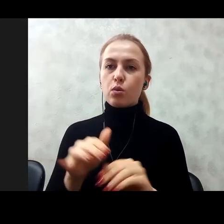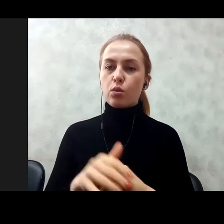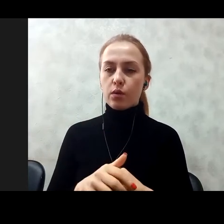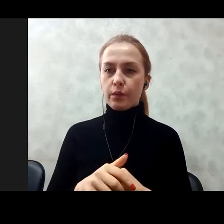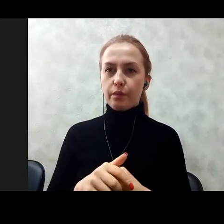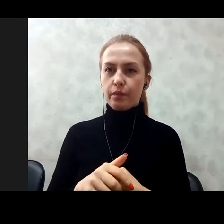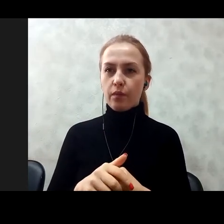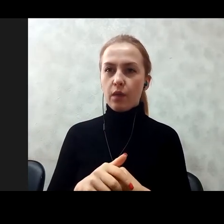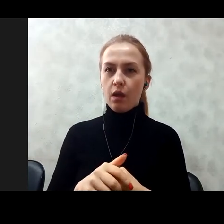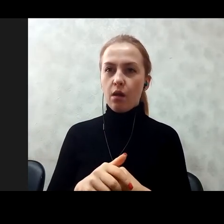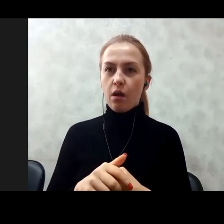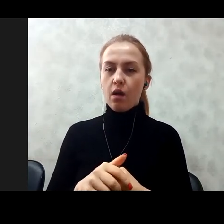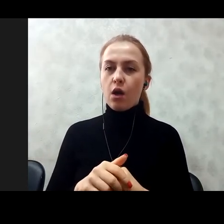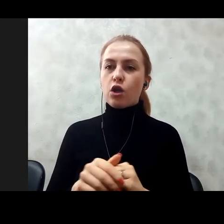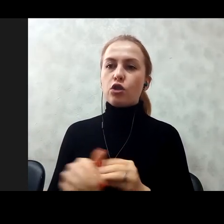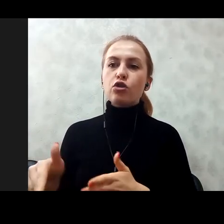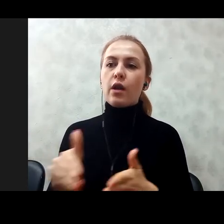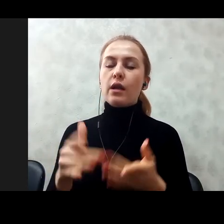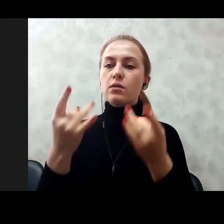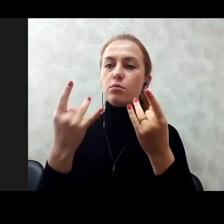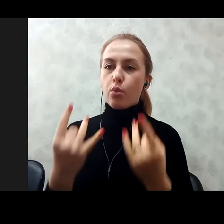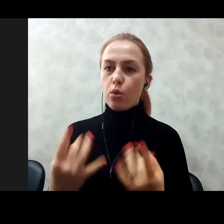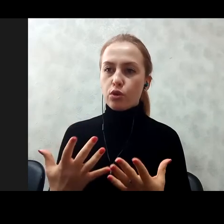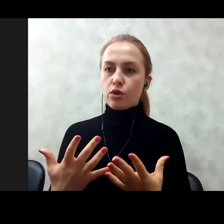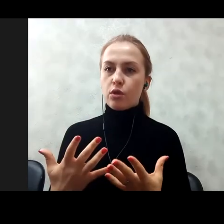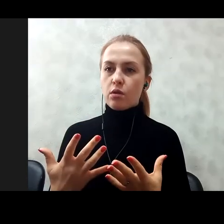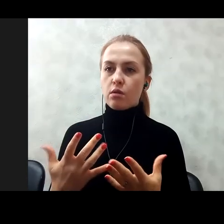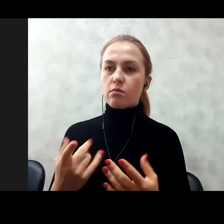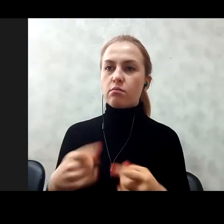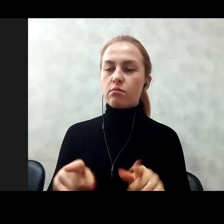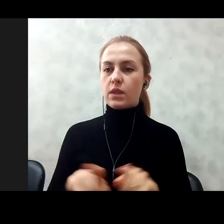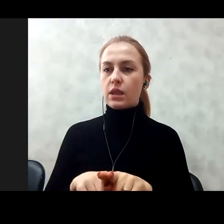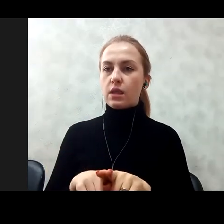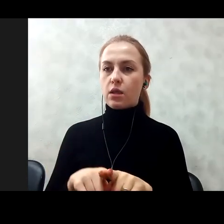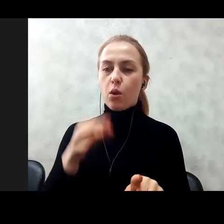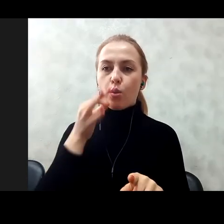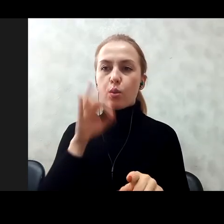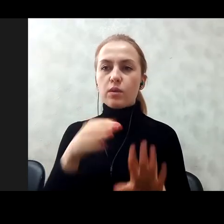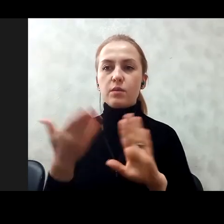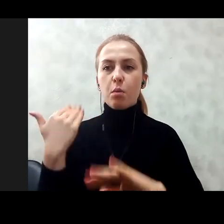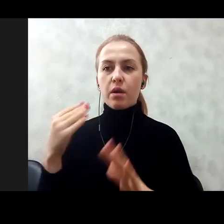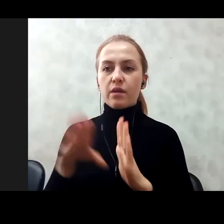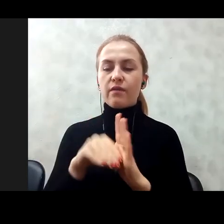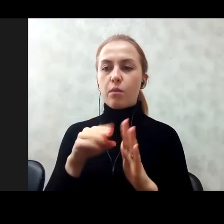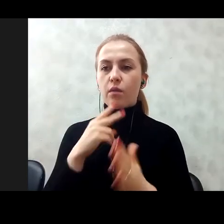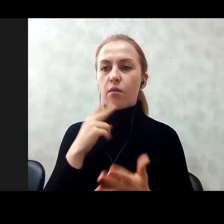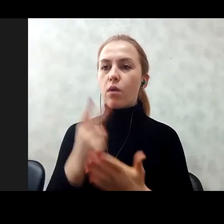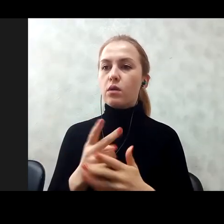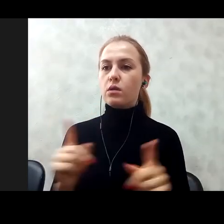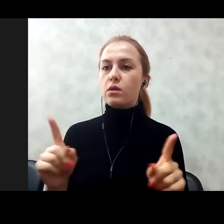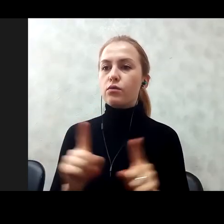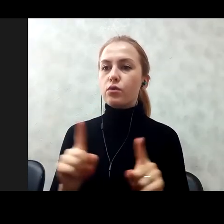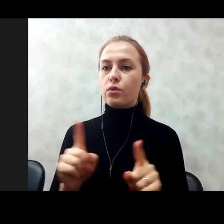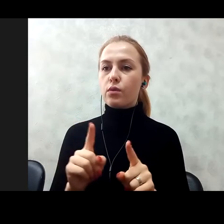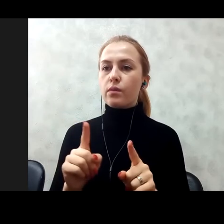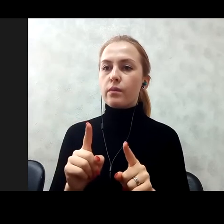electoral procedures, simplification of those procedures, because the experience of the